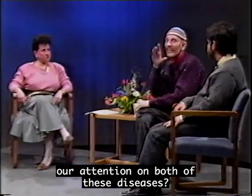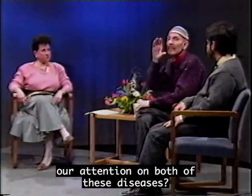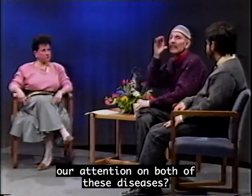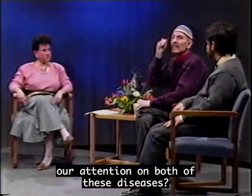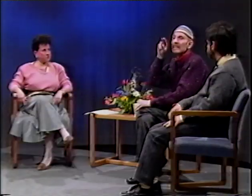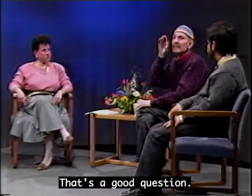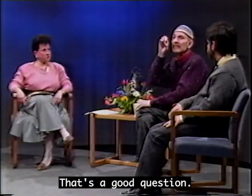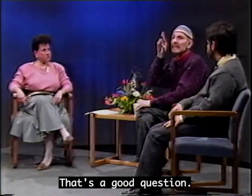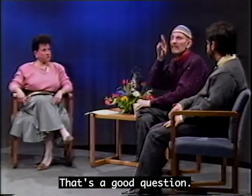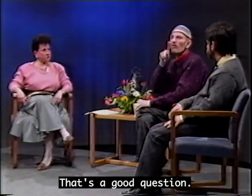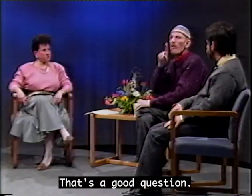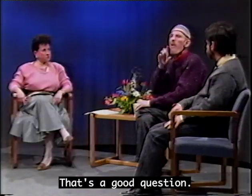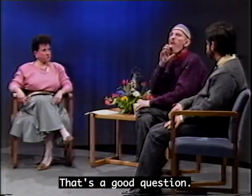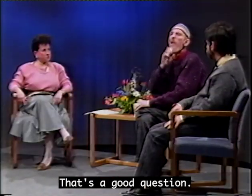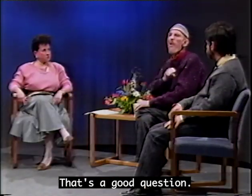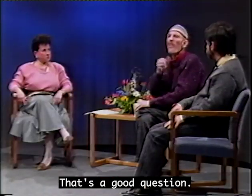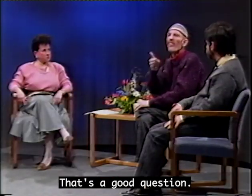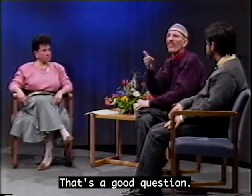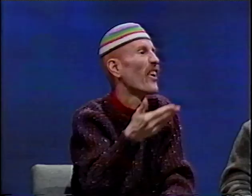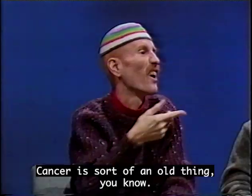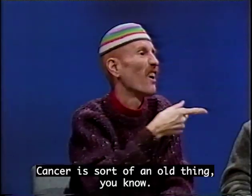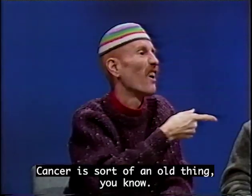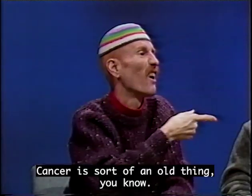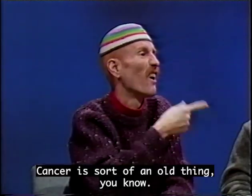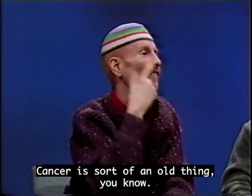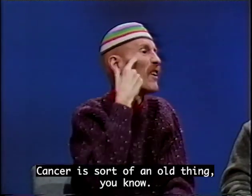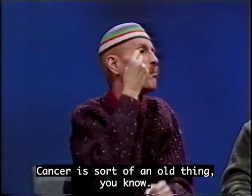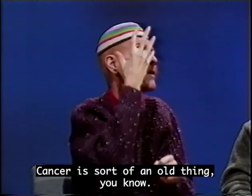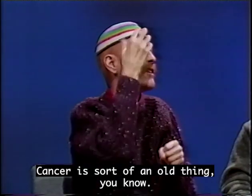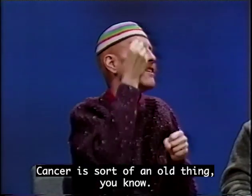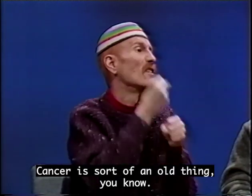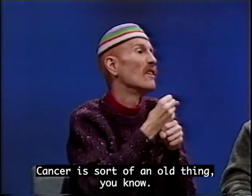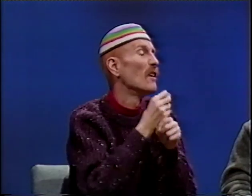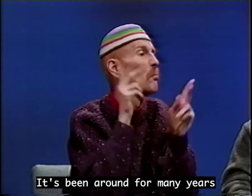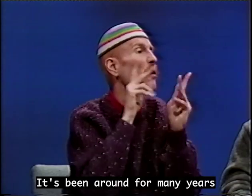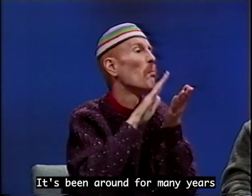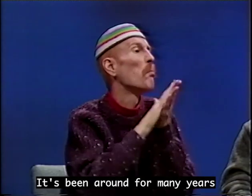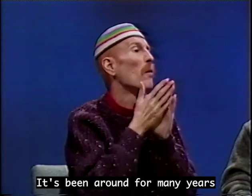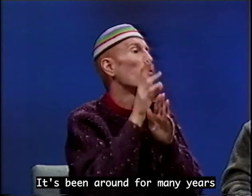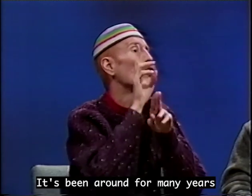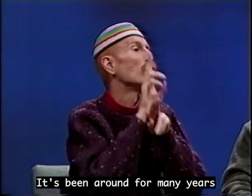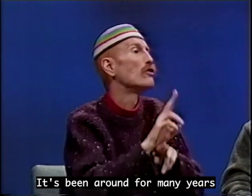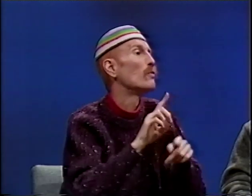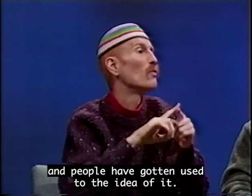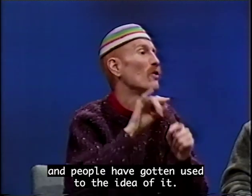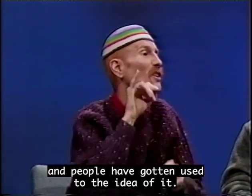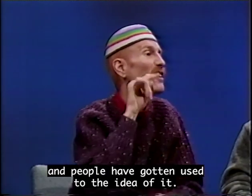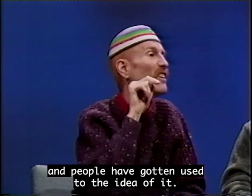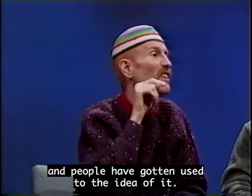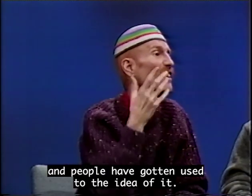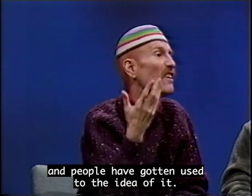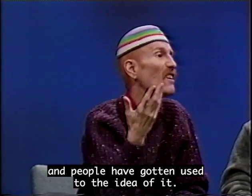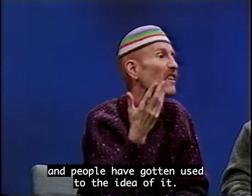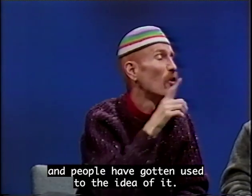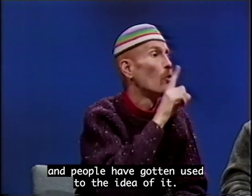diseases? That's a good question. Cancer's sort of an old thing, you know? It's been around for many years, and people have gotten used to the idea of